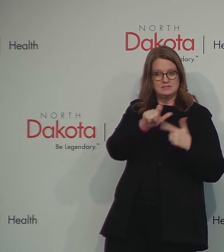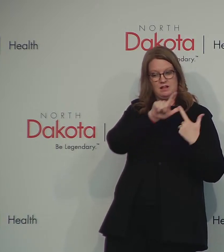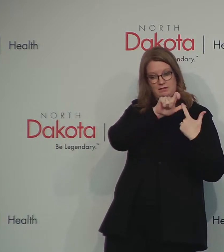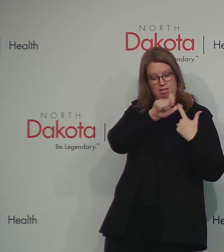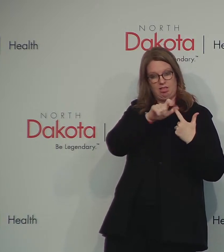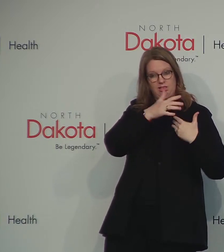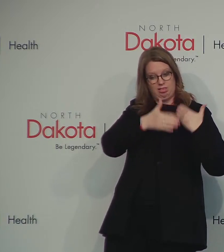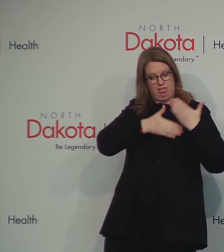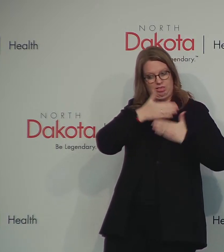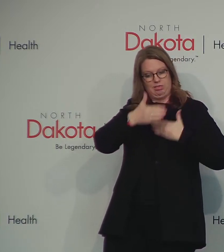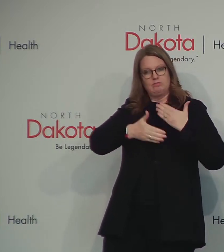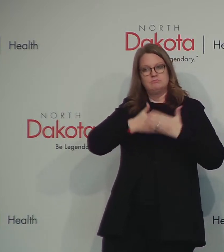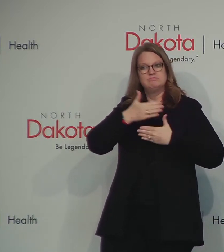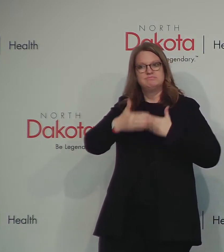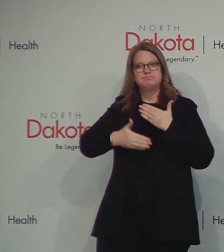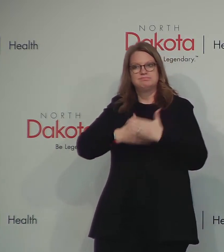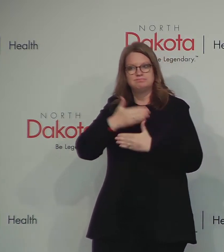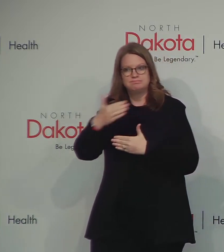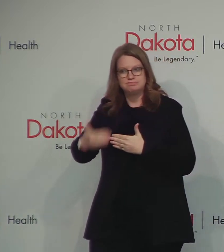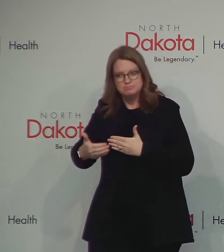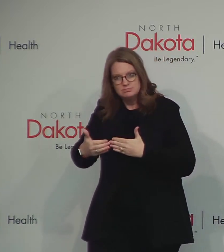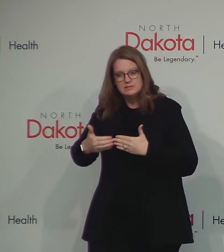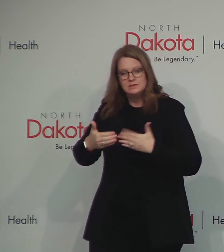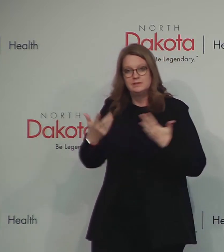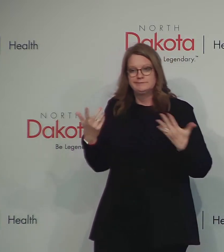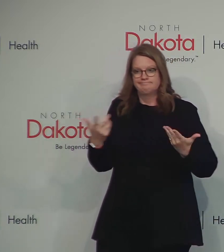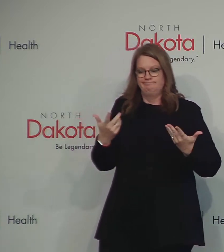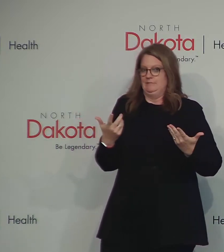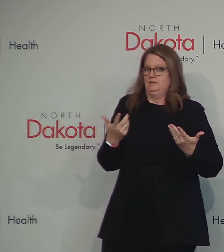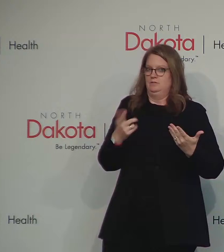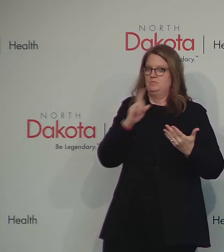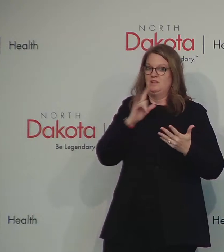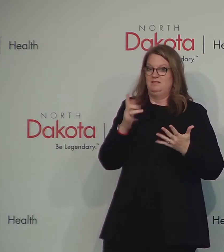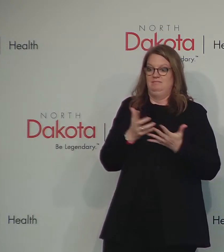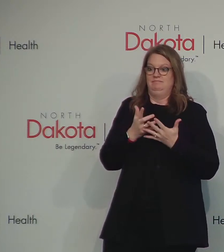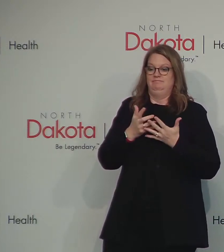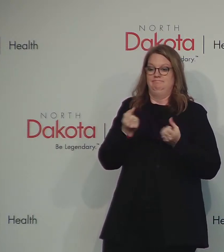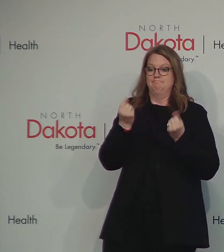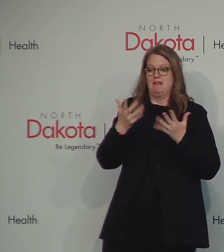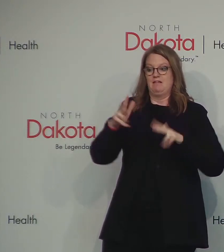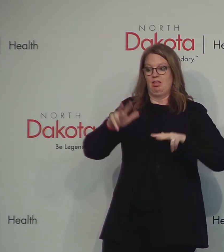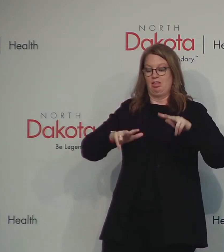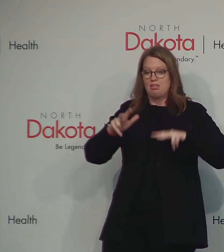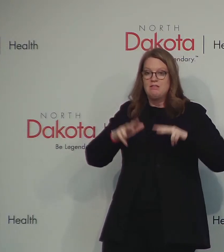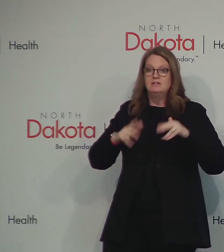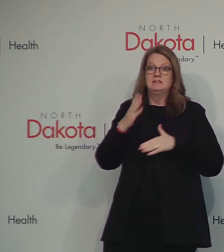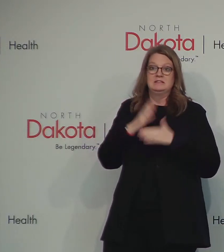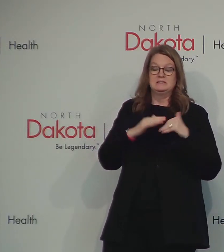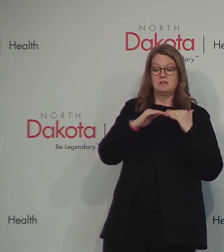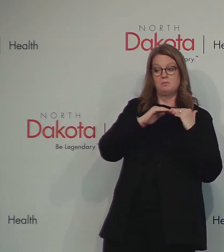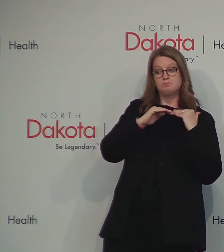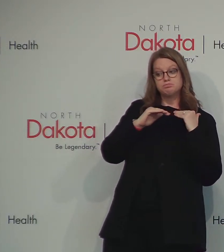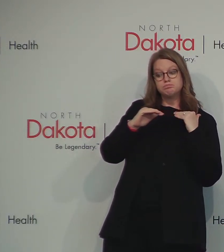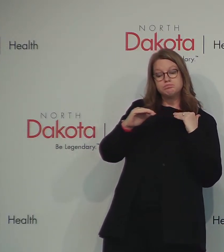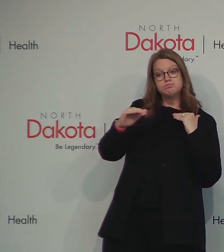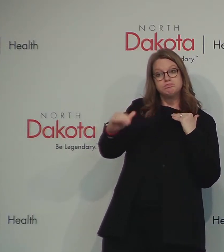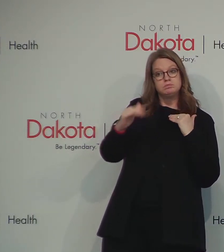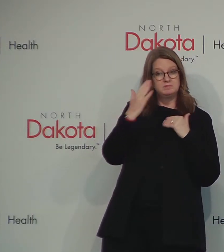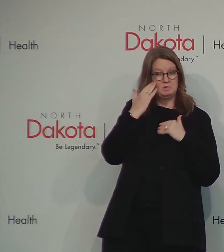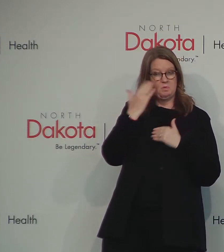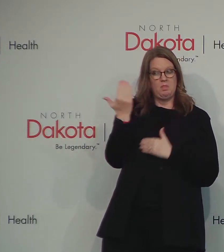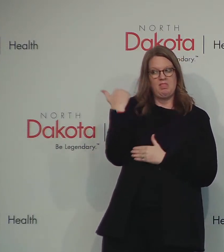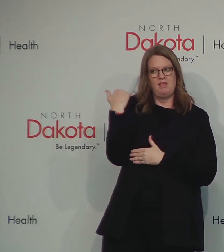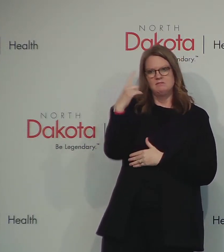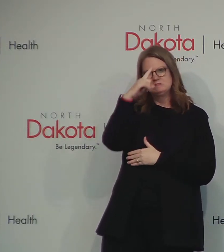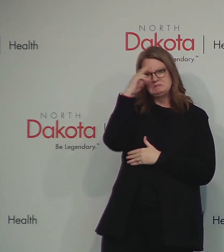that marathon race over uncharted ground. Some of that ground was flat, and we cruised through last summer